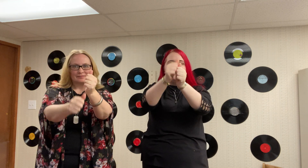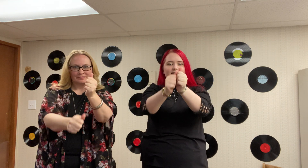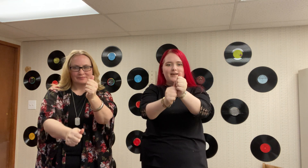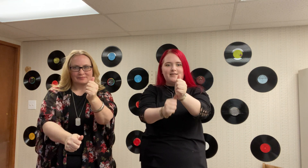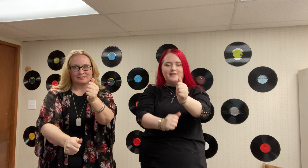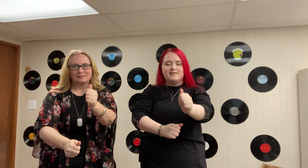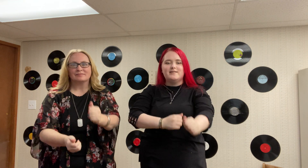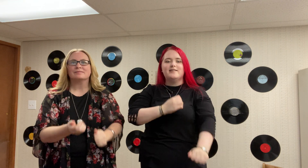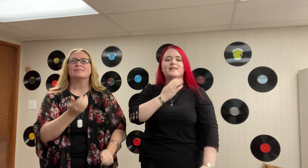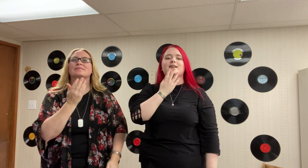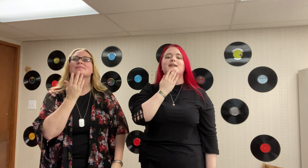brightest